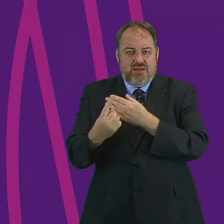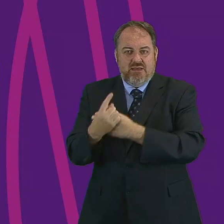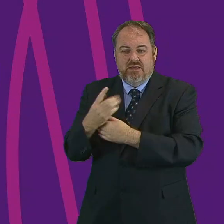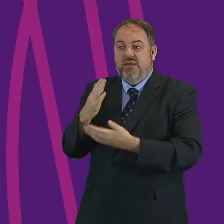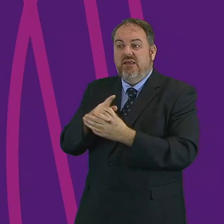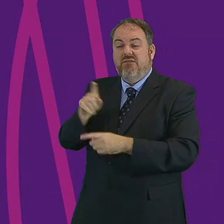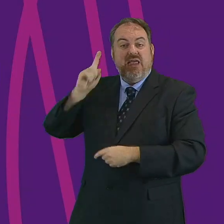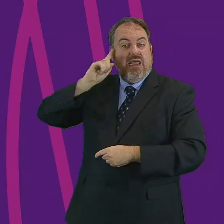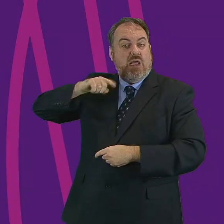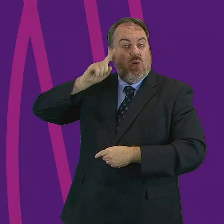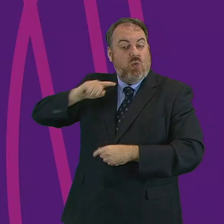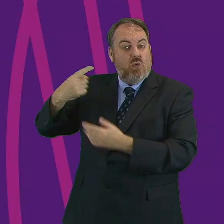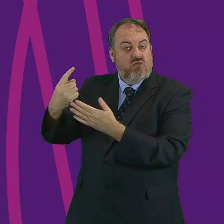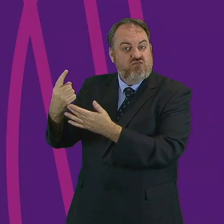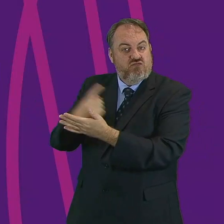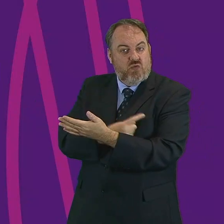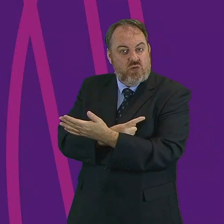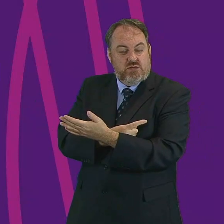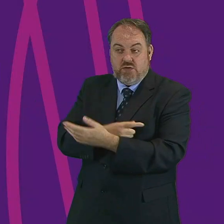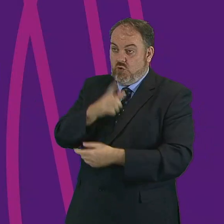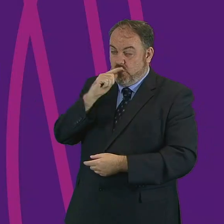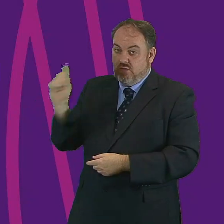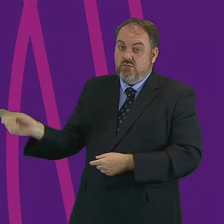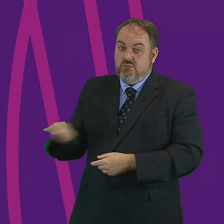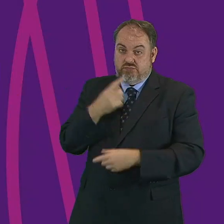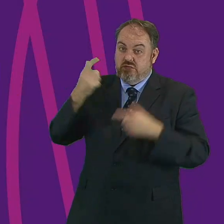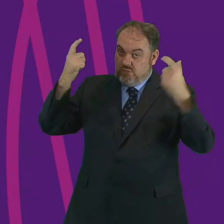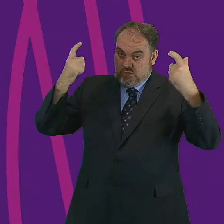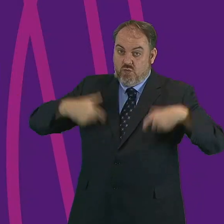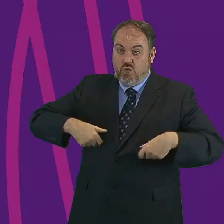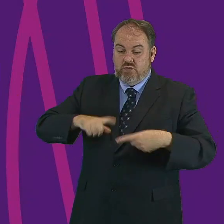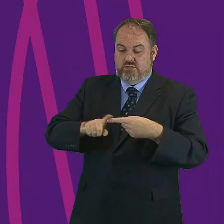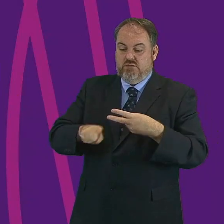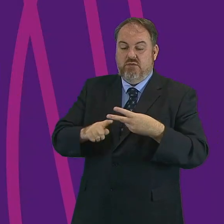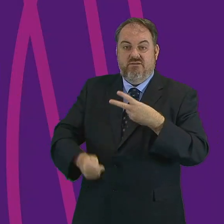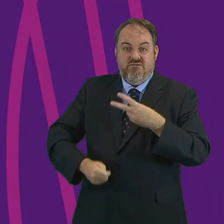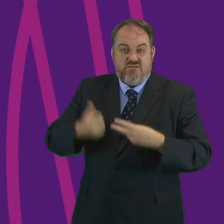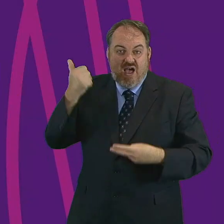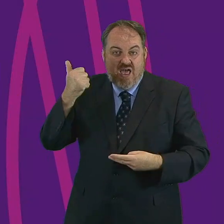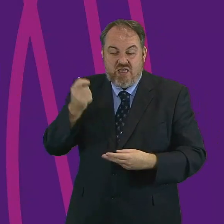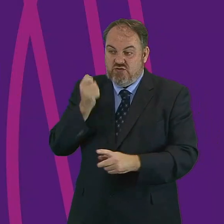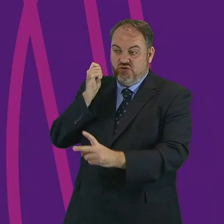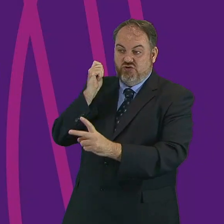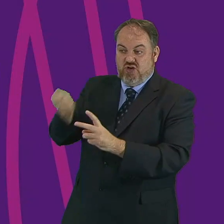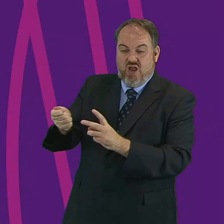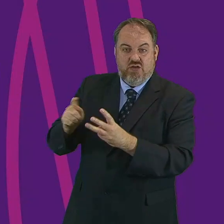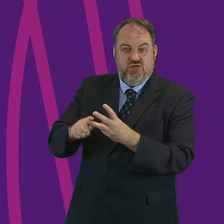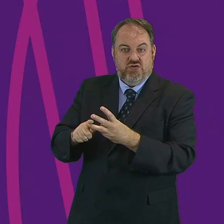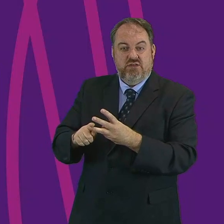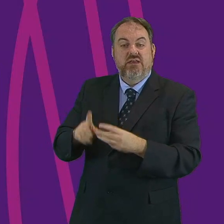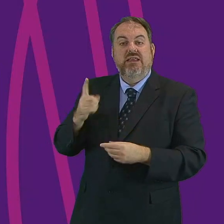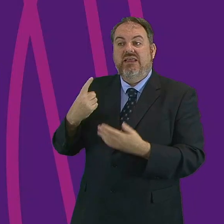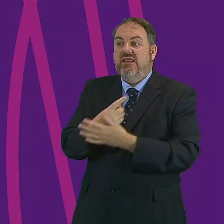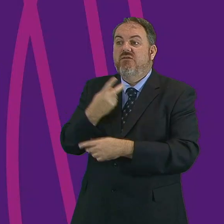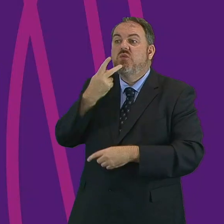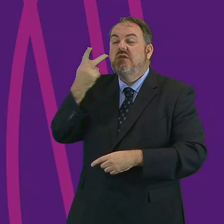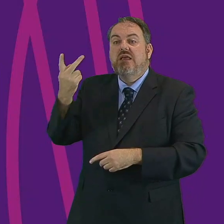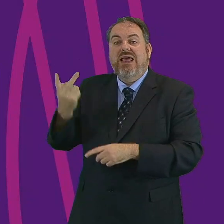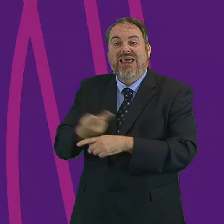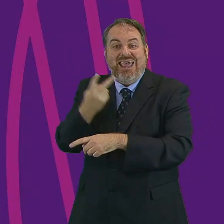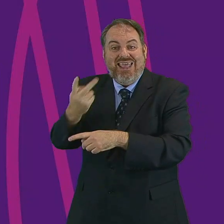lack of understanding, and that's why it's so important that we continue to try to explain exactly what we're asking people to do and why. But of course,